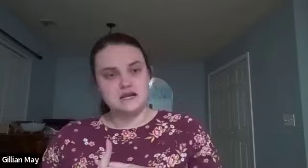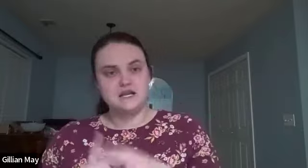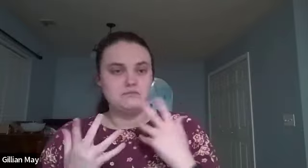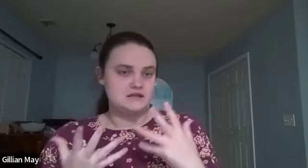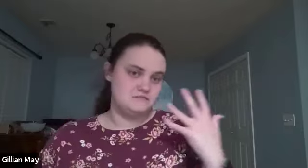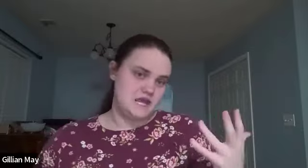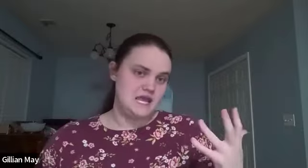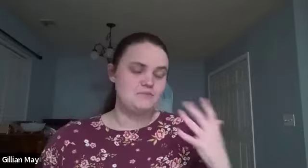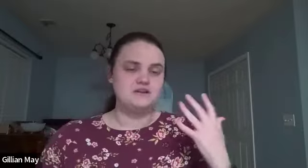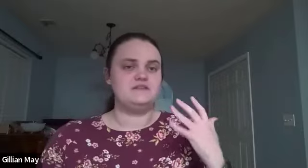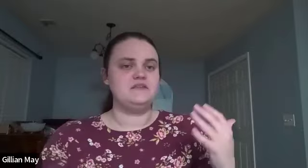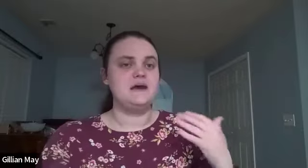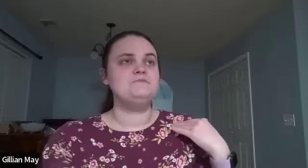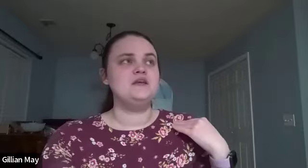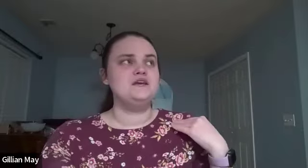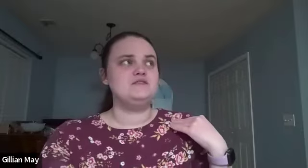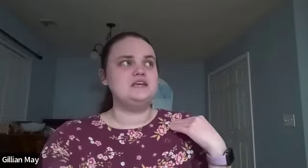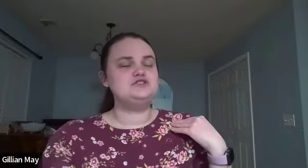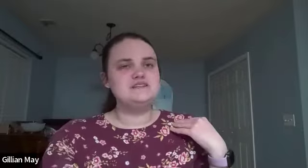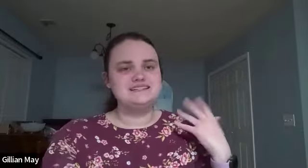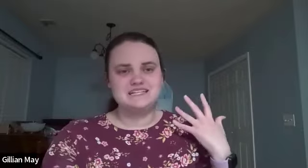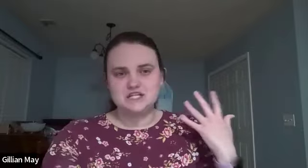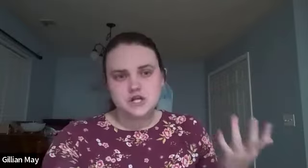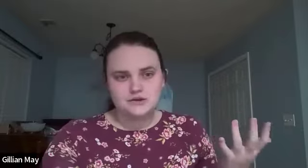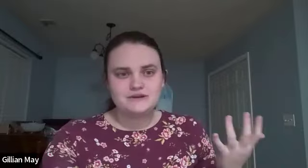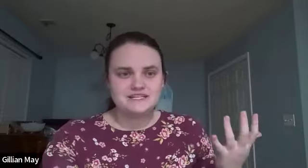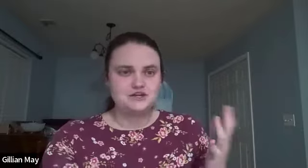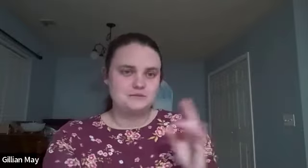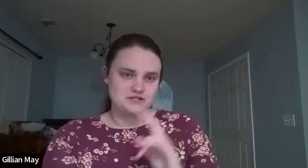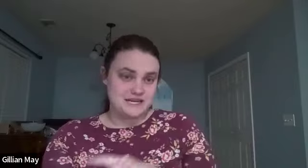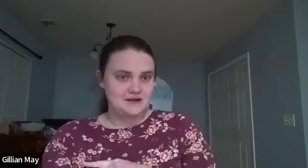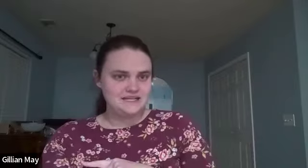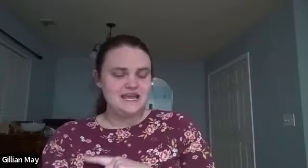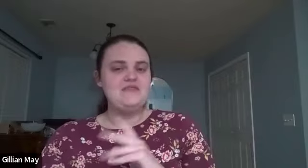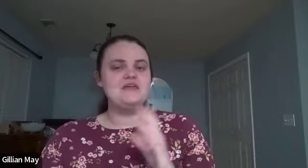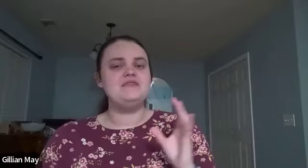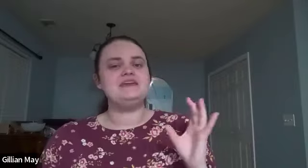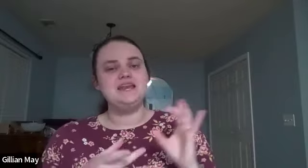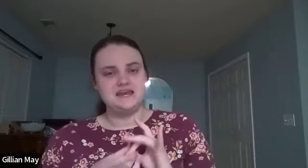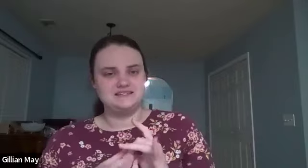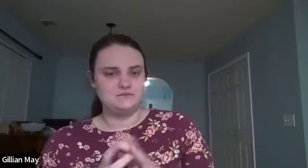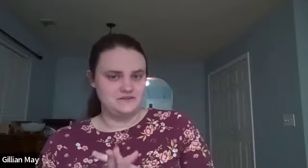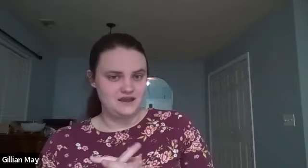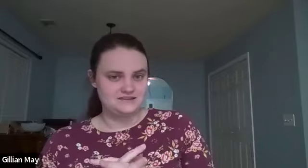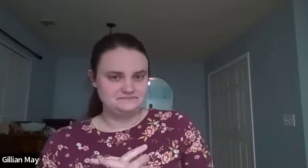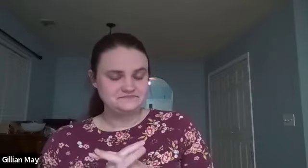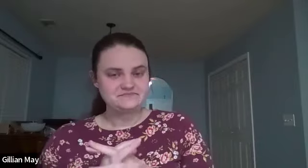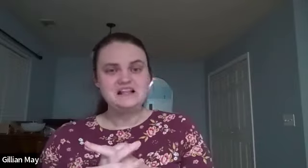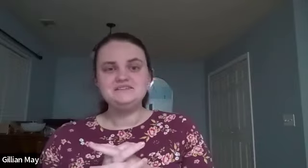assigning a random name or anything like that, they usually like to get to know you and get to know your personality, and then they connect it with that. So